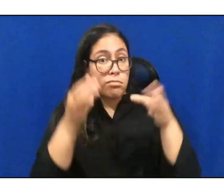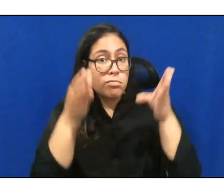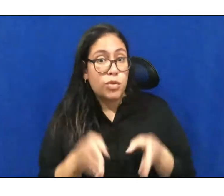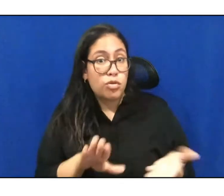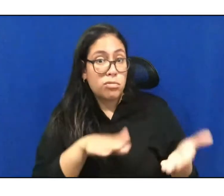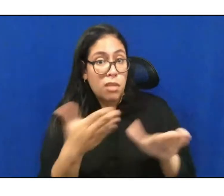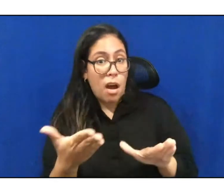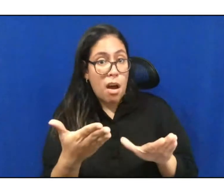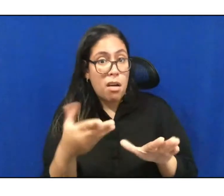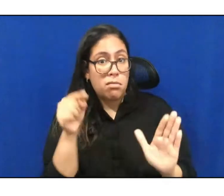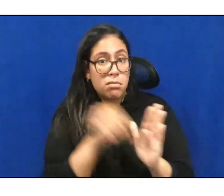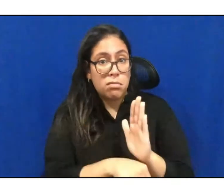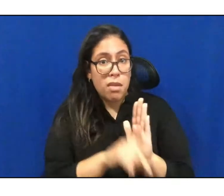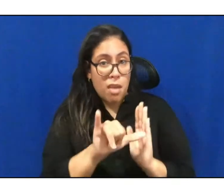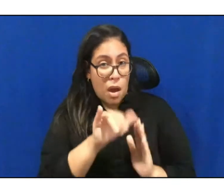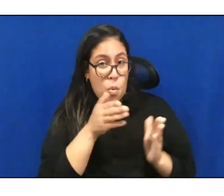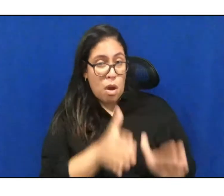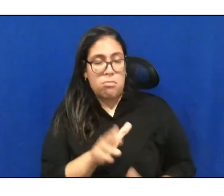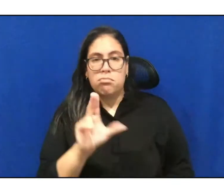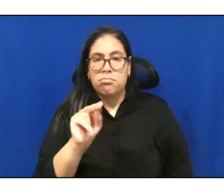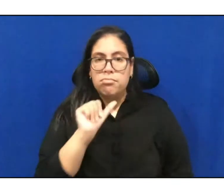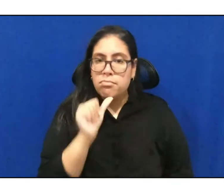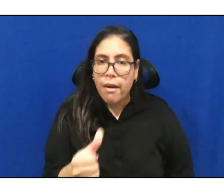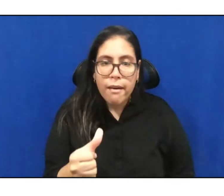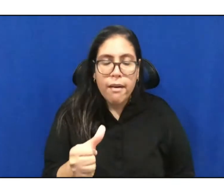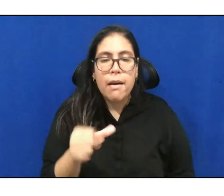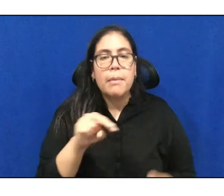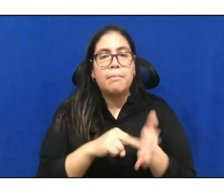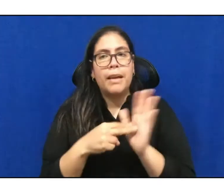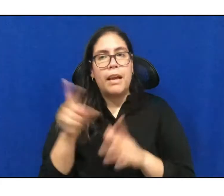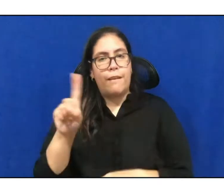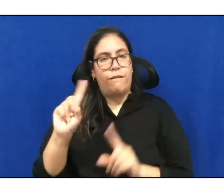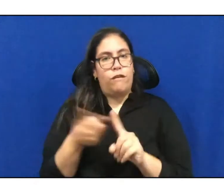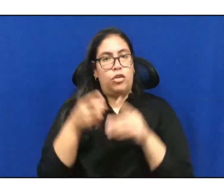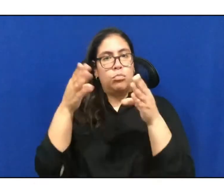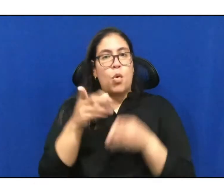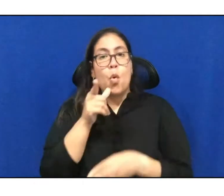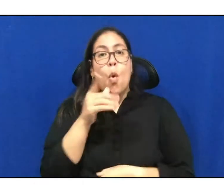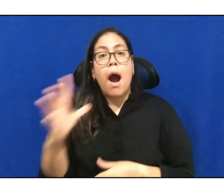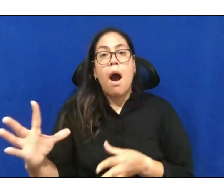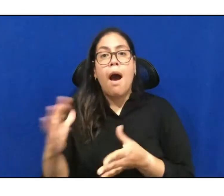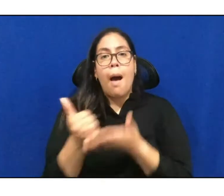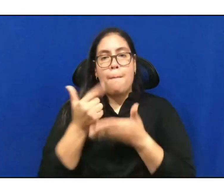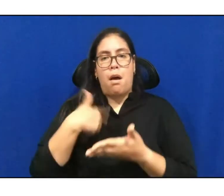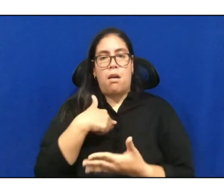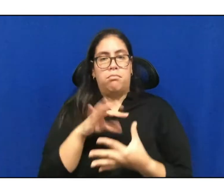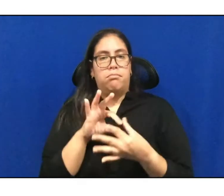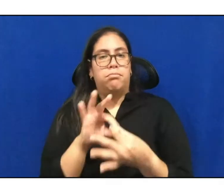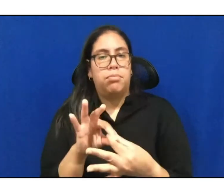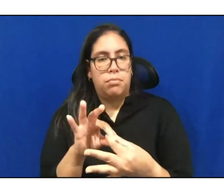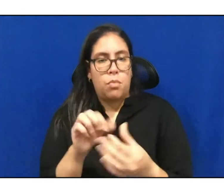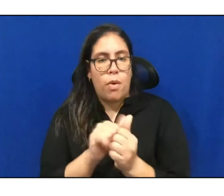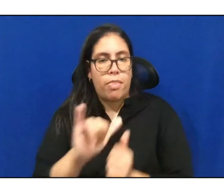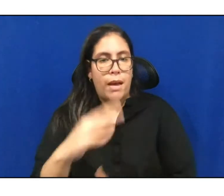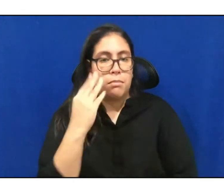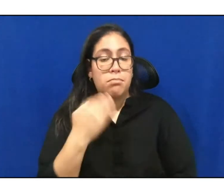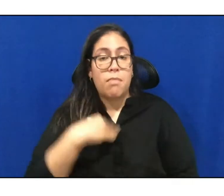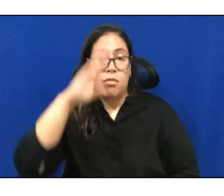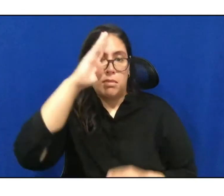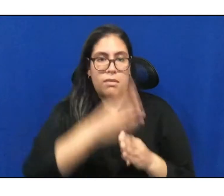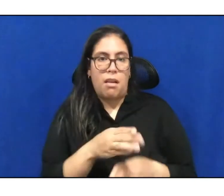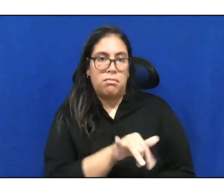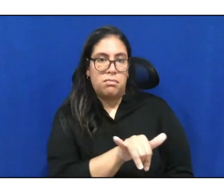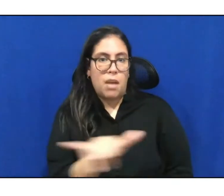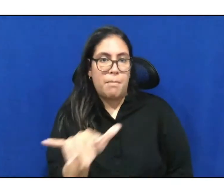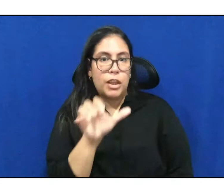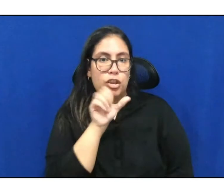who connects us to that experience. And I was with my son, who was exactly his age, when I went to the